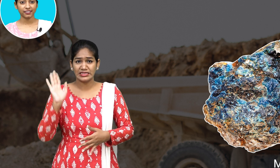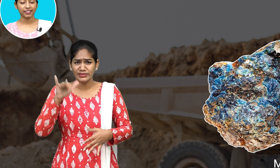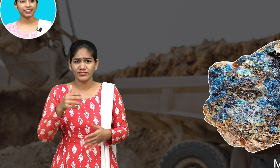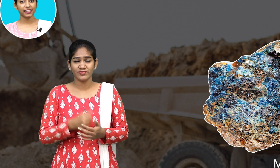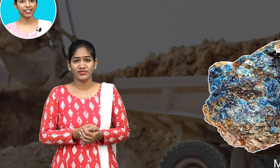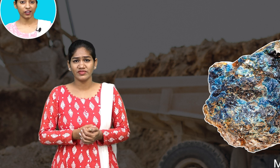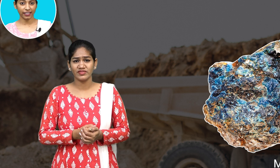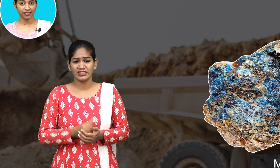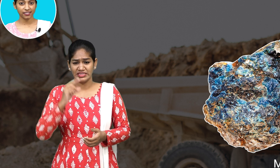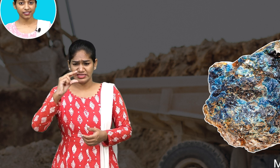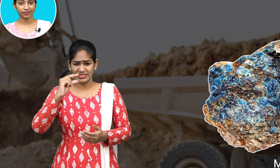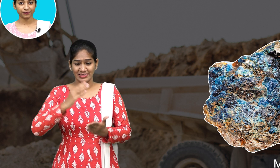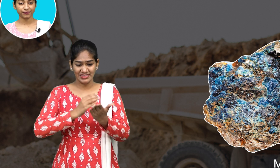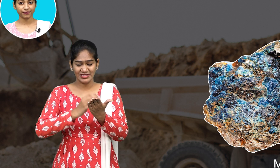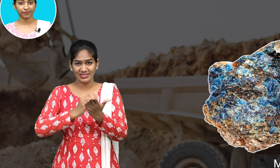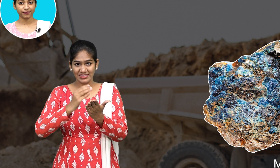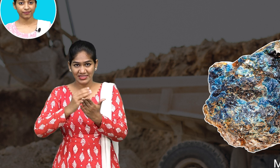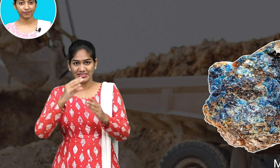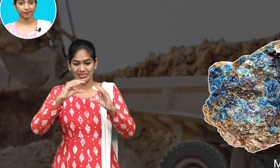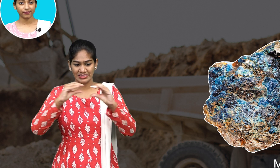in thin layers